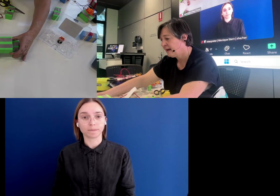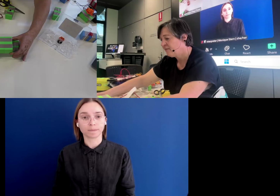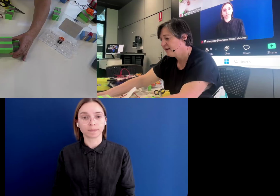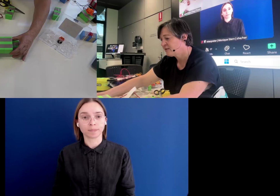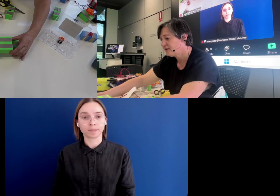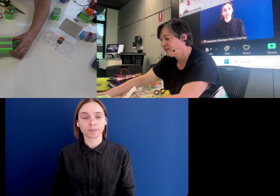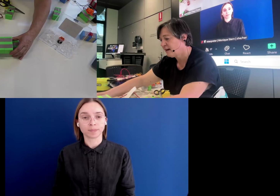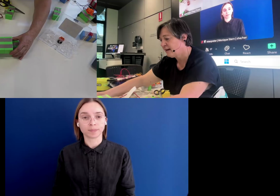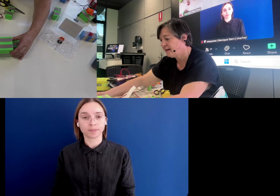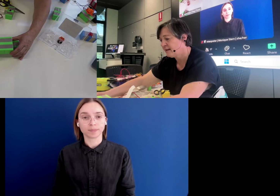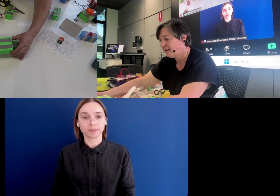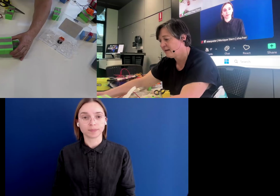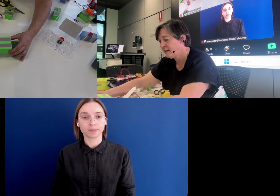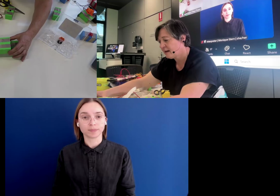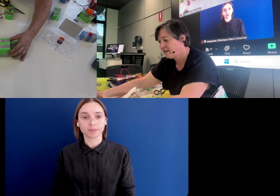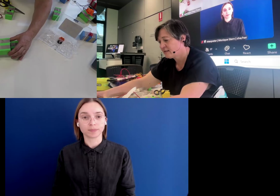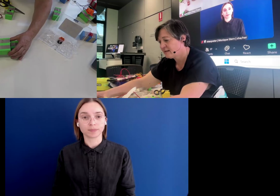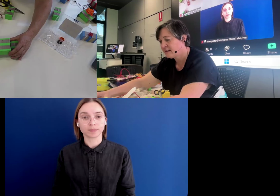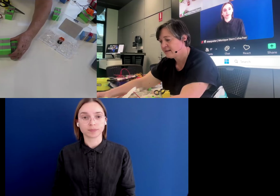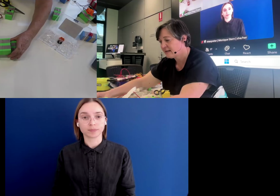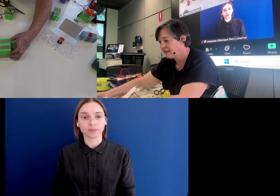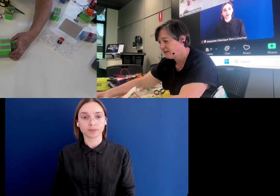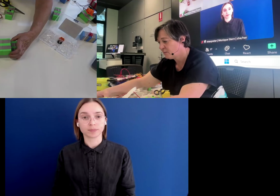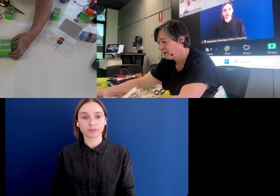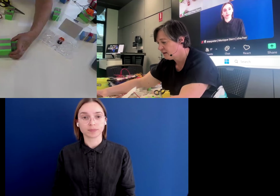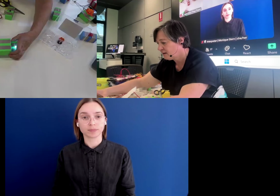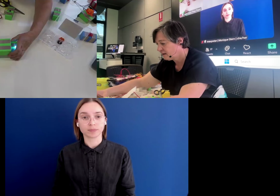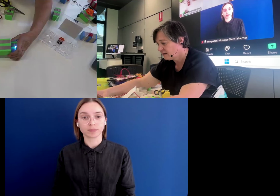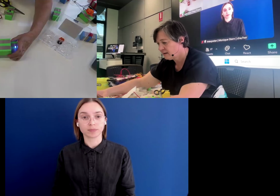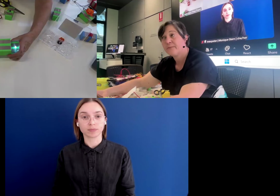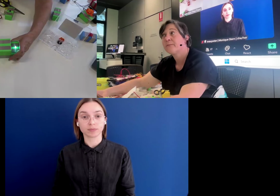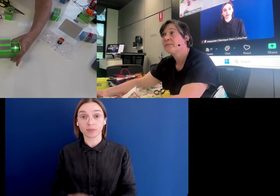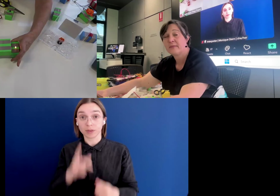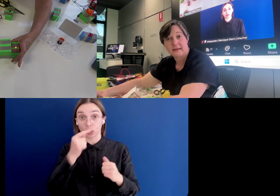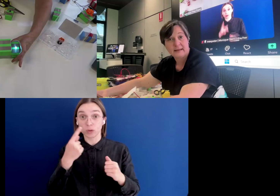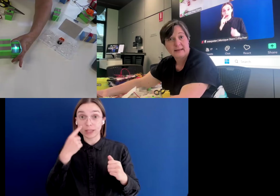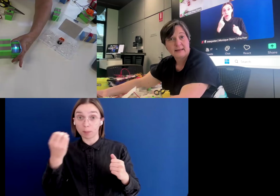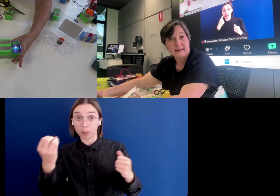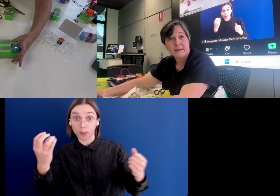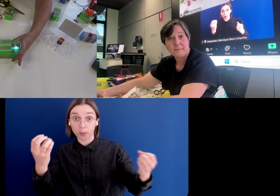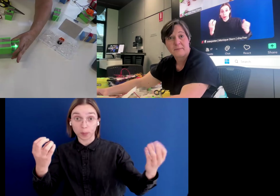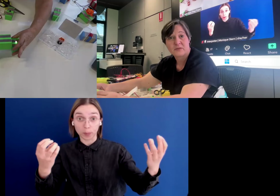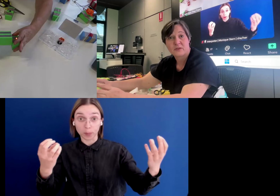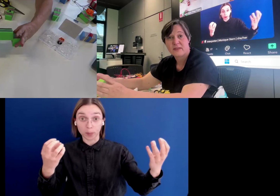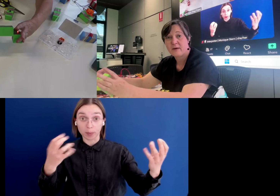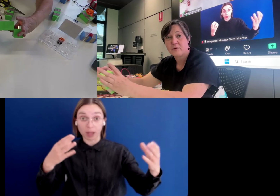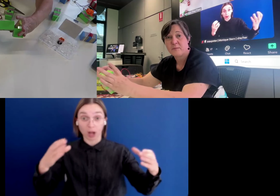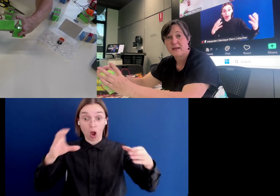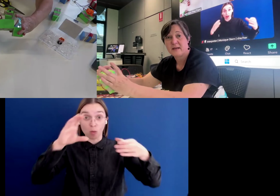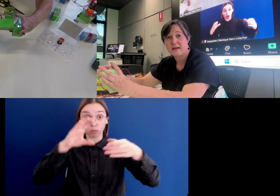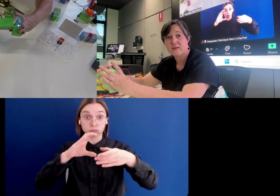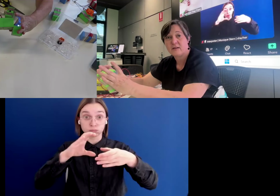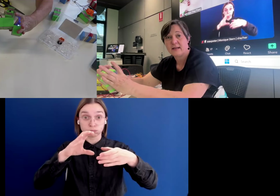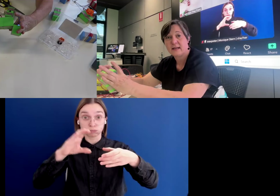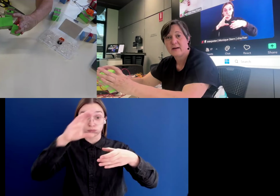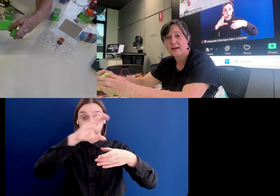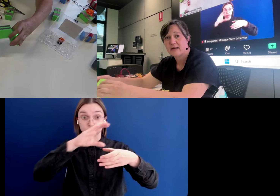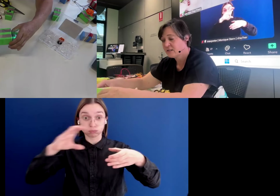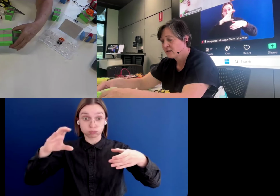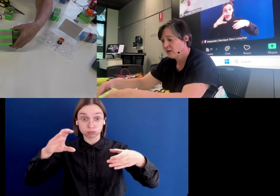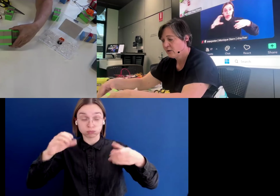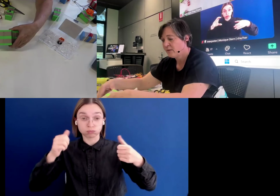okay, if we do that, can you see that's actually working? Yep. So that would be a lot